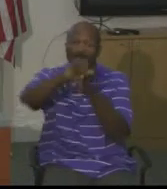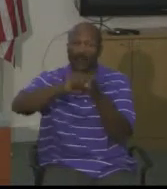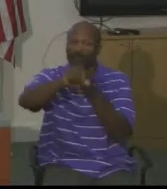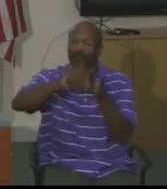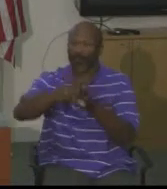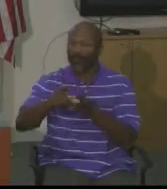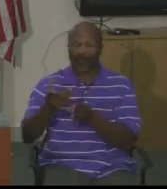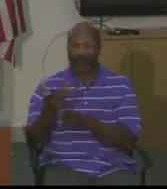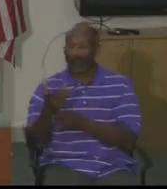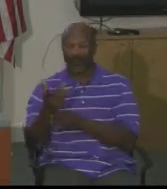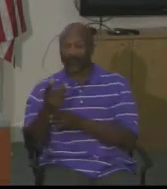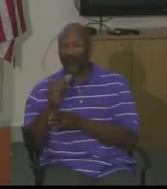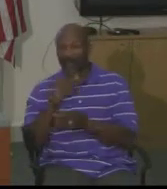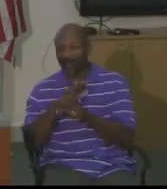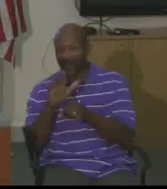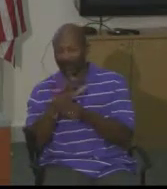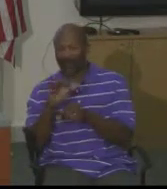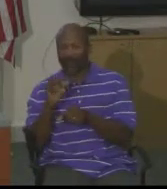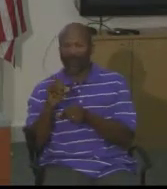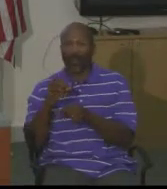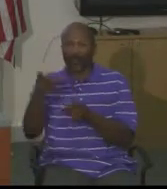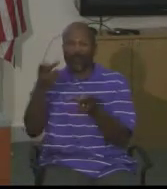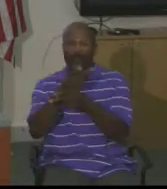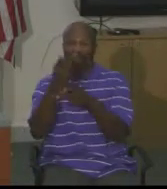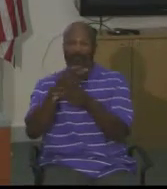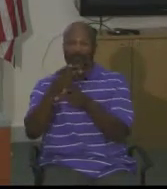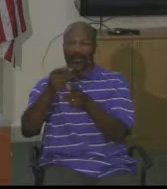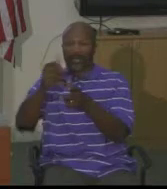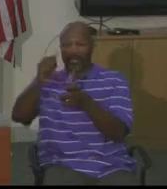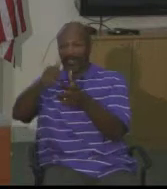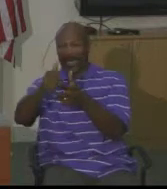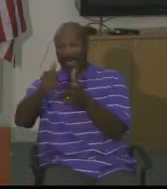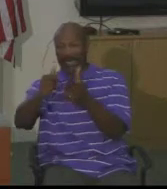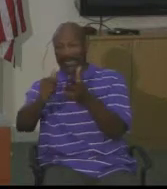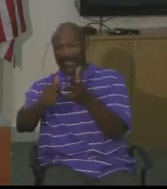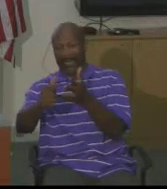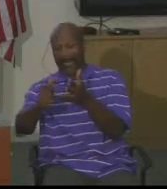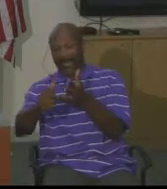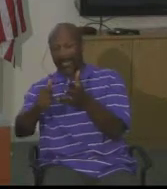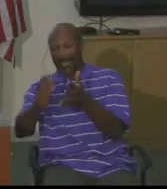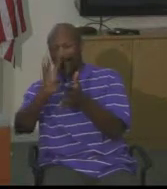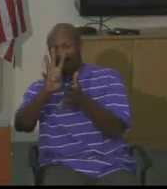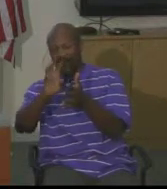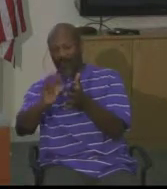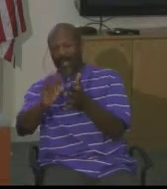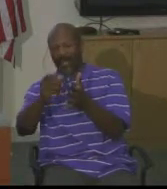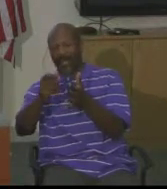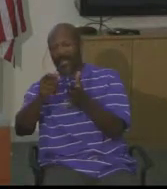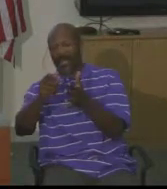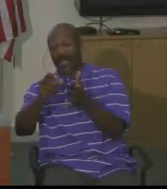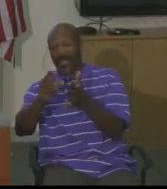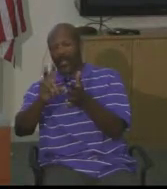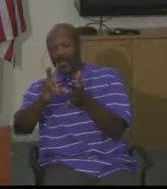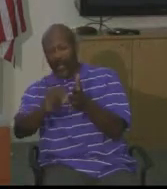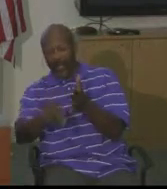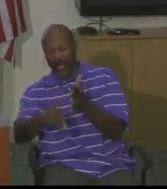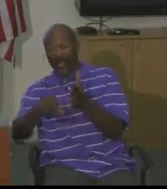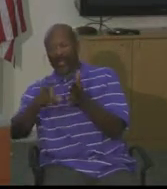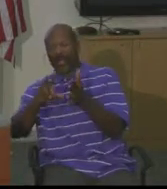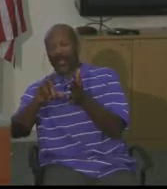Yes, 10. So it's not. I can never. The 4 Ethernet ports, I can never get